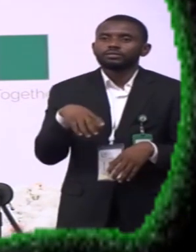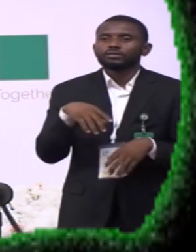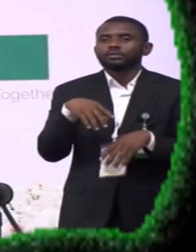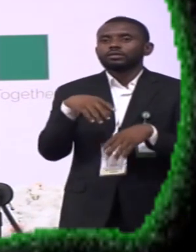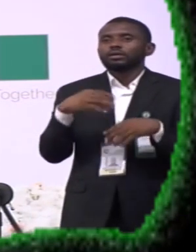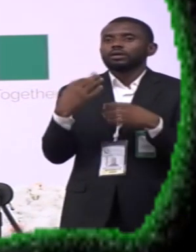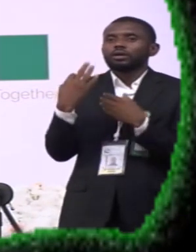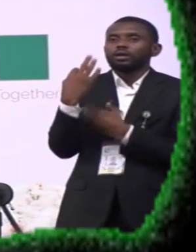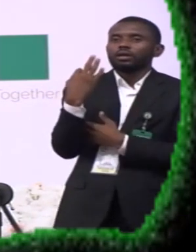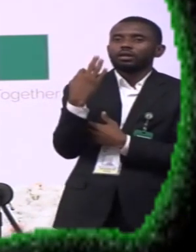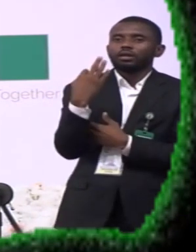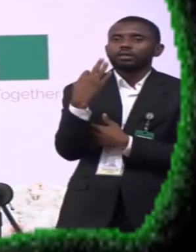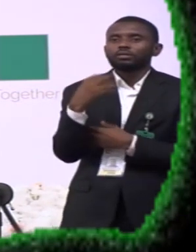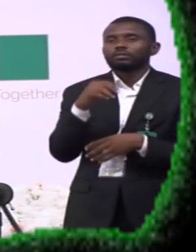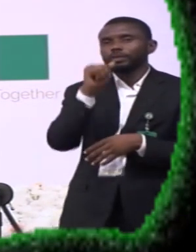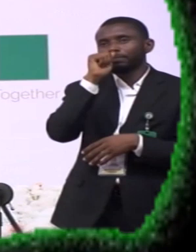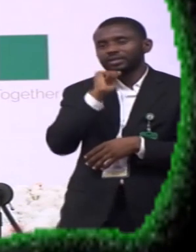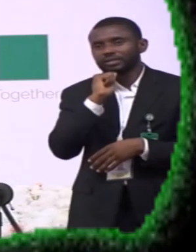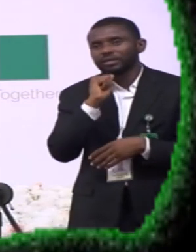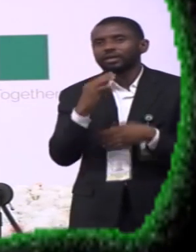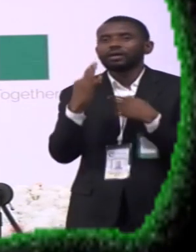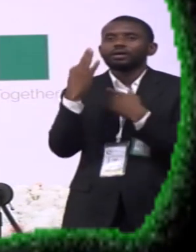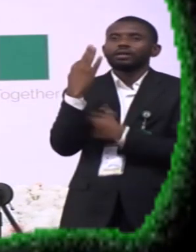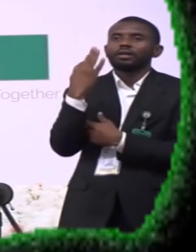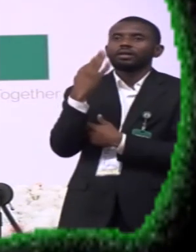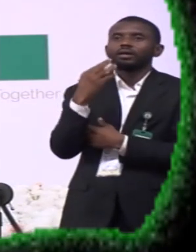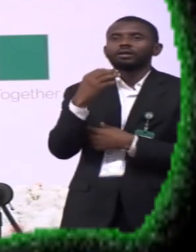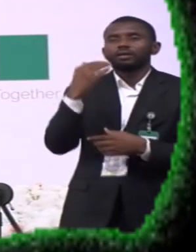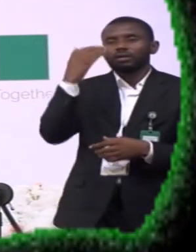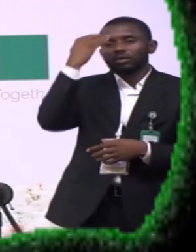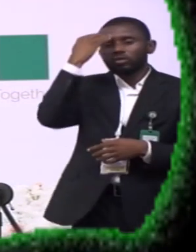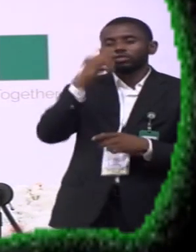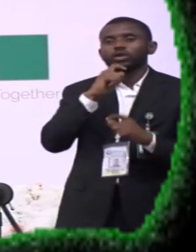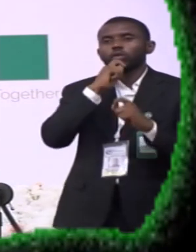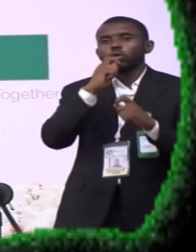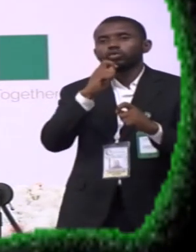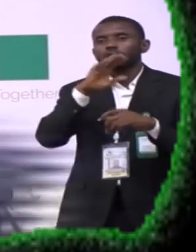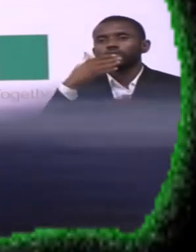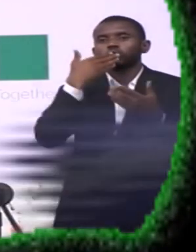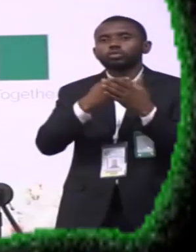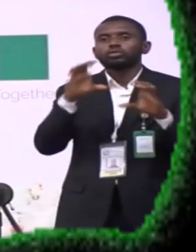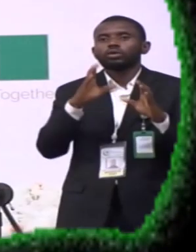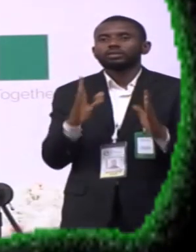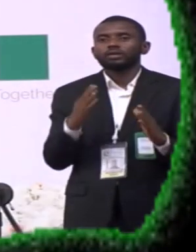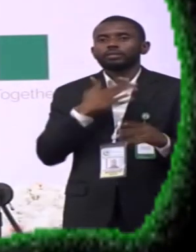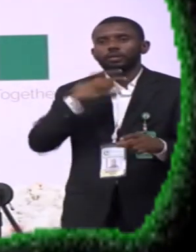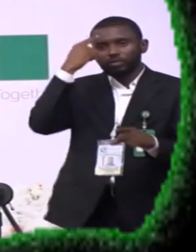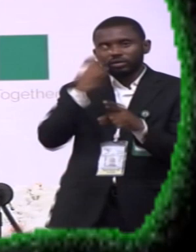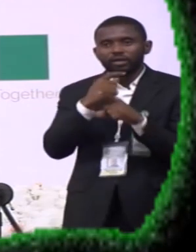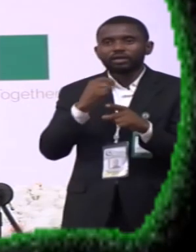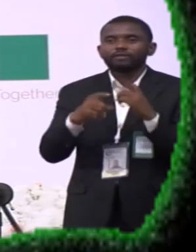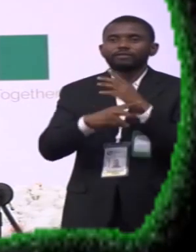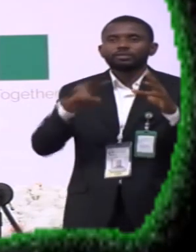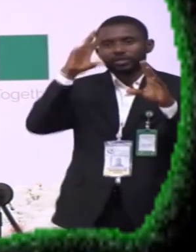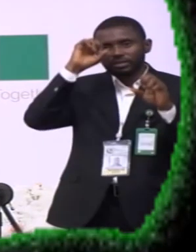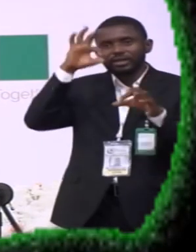Allah does not waste the reward of good doers. My brother and Vice President-elect,